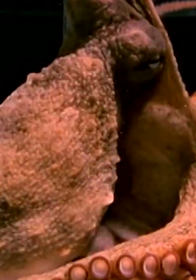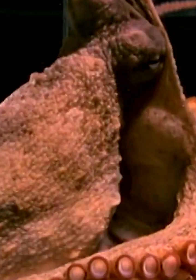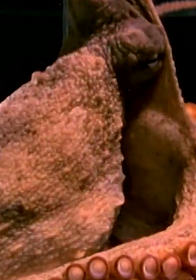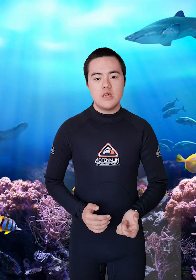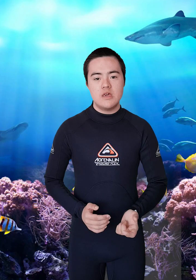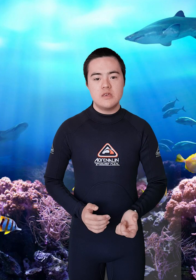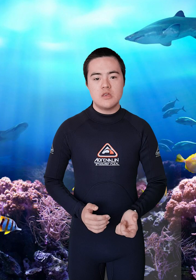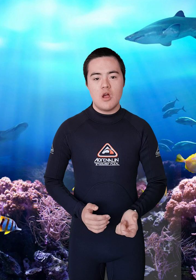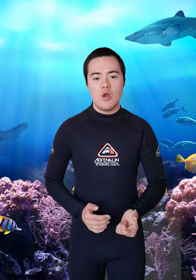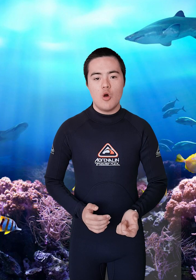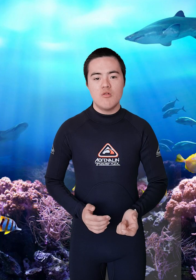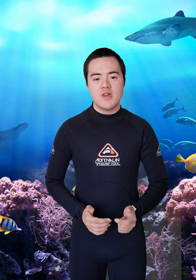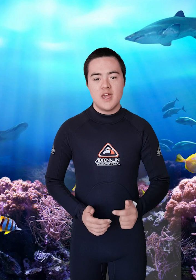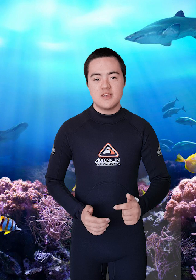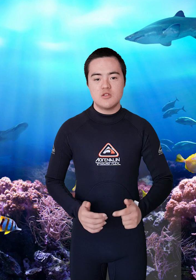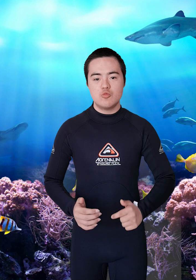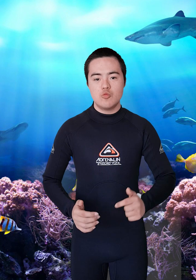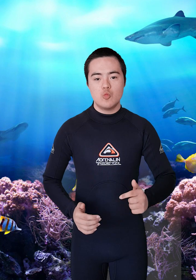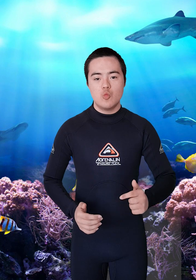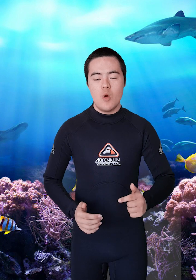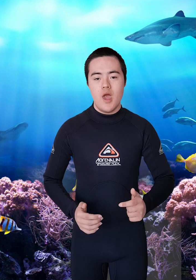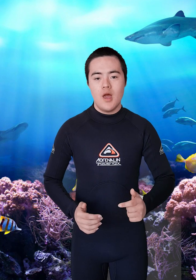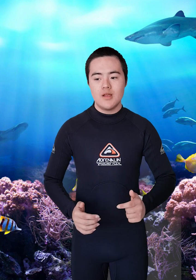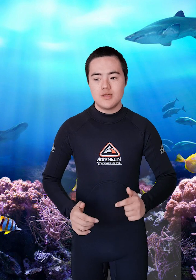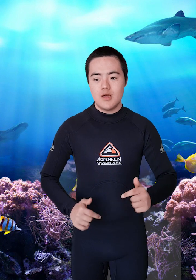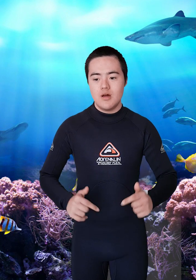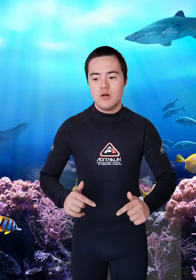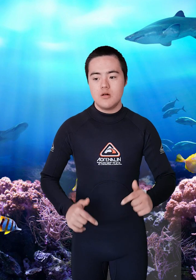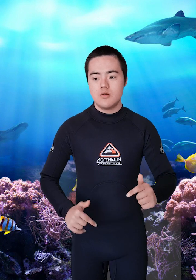which is located where the